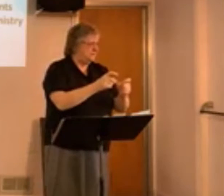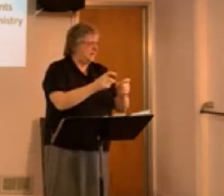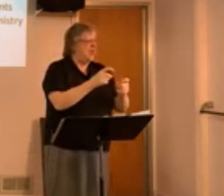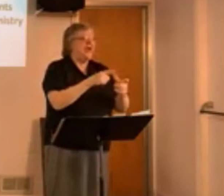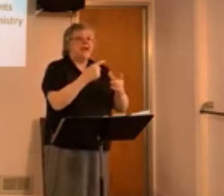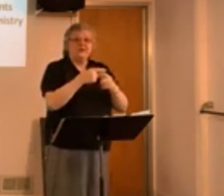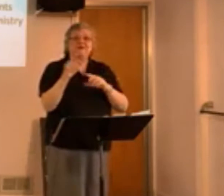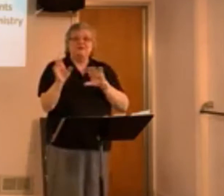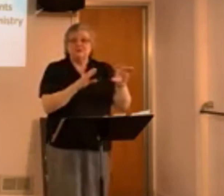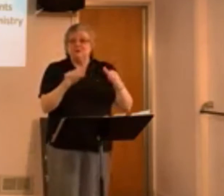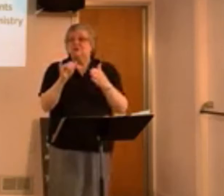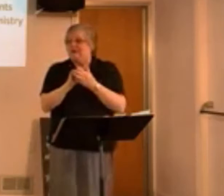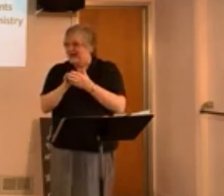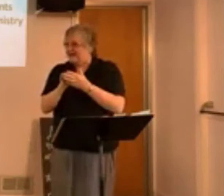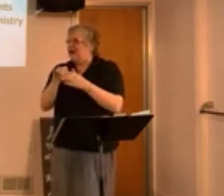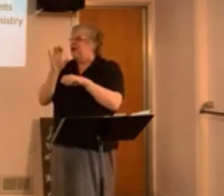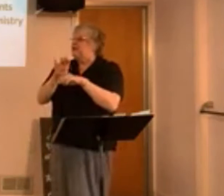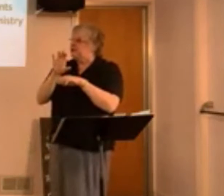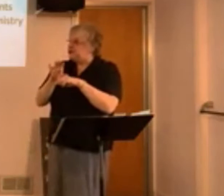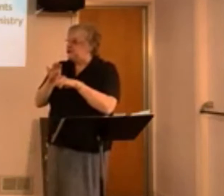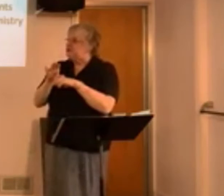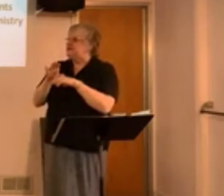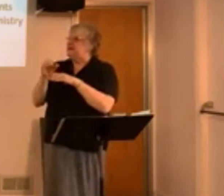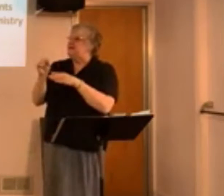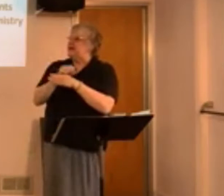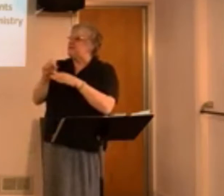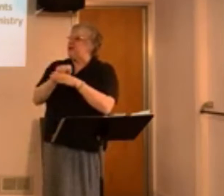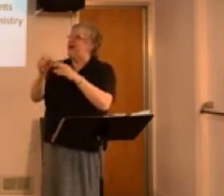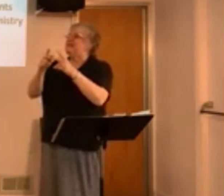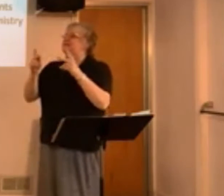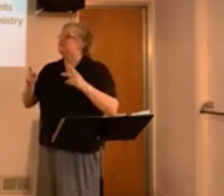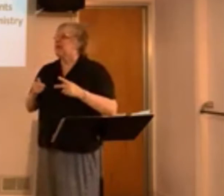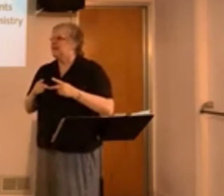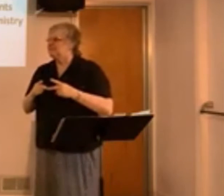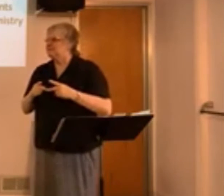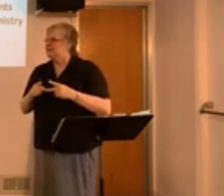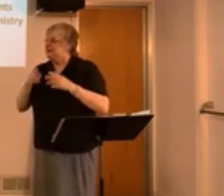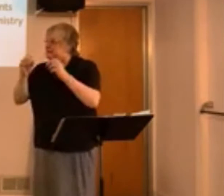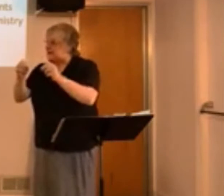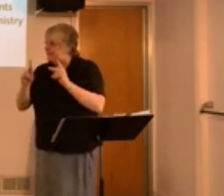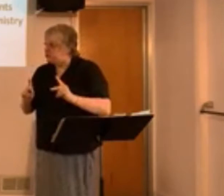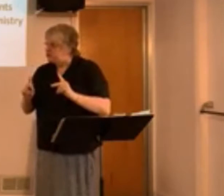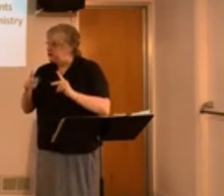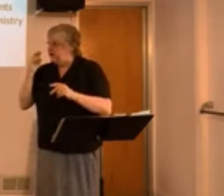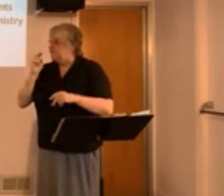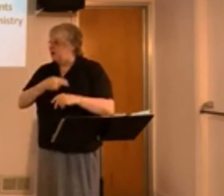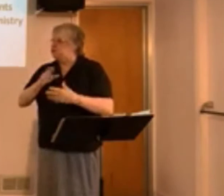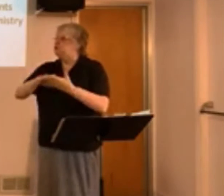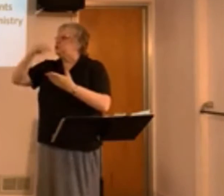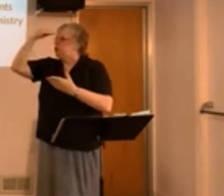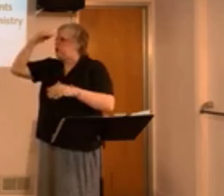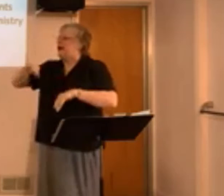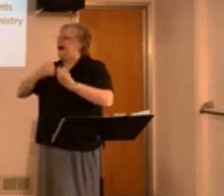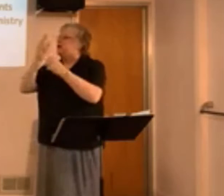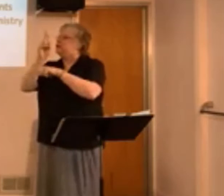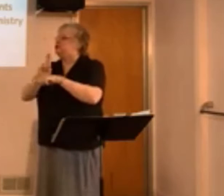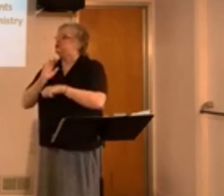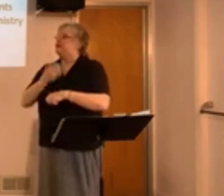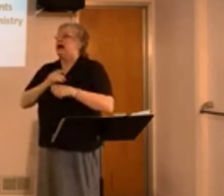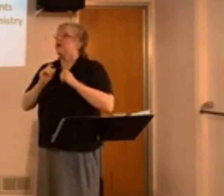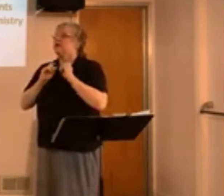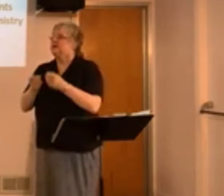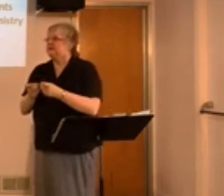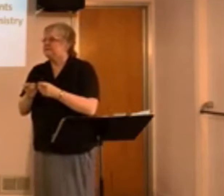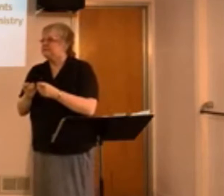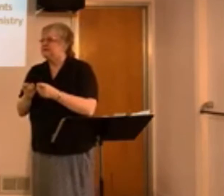practice. Now, the church is a practice area. It's an opportunity for us to learn how to use our gifts